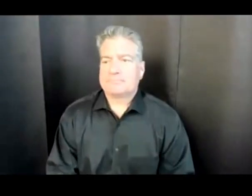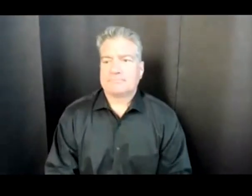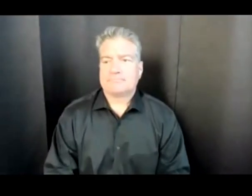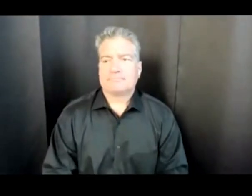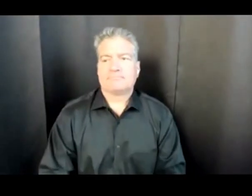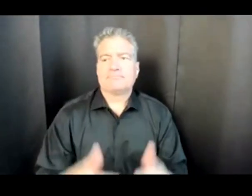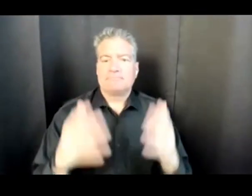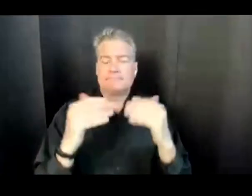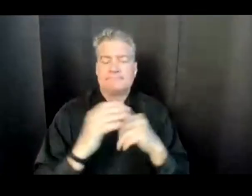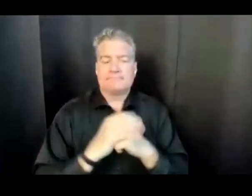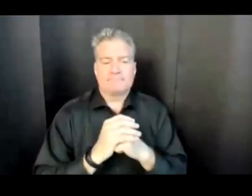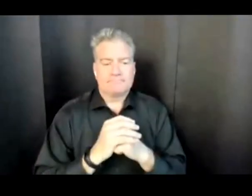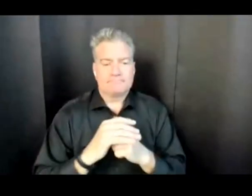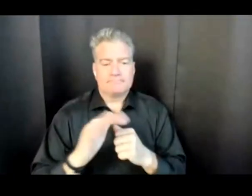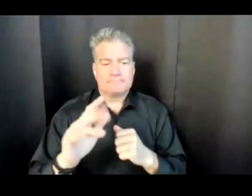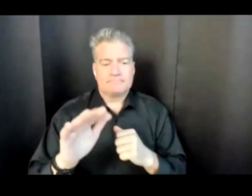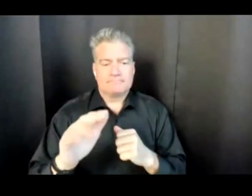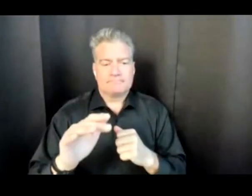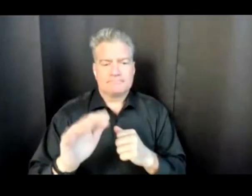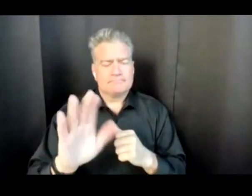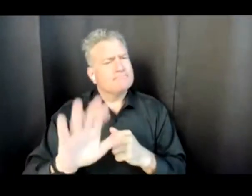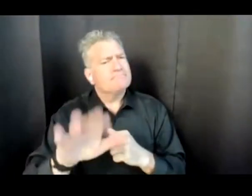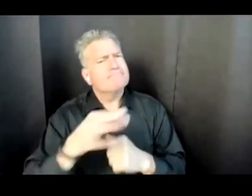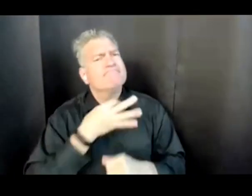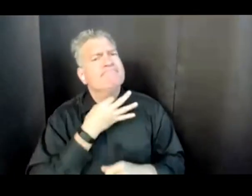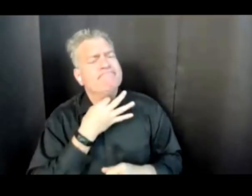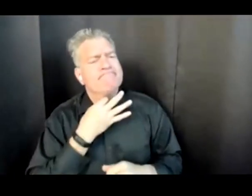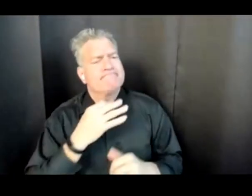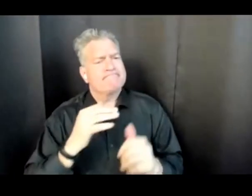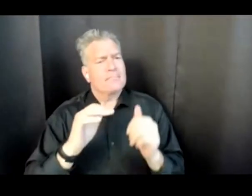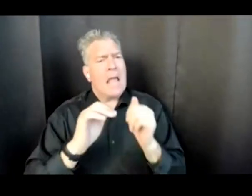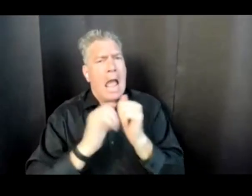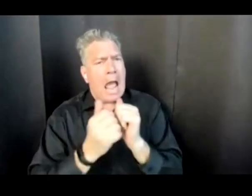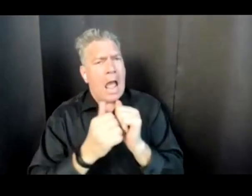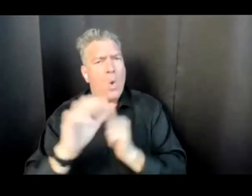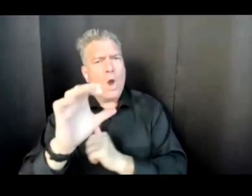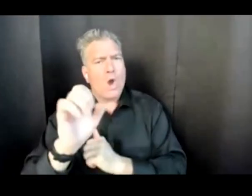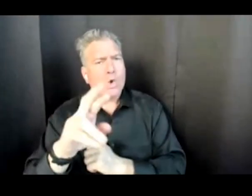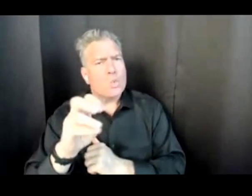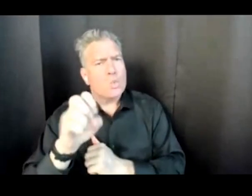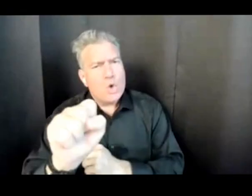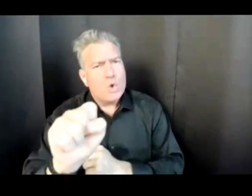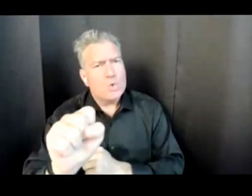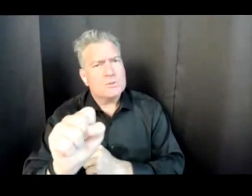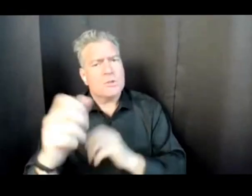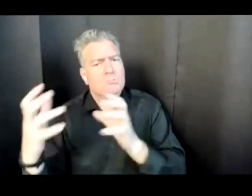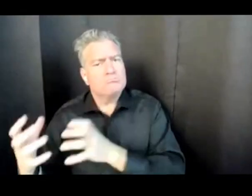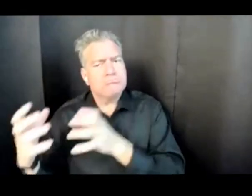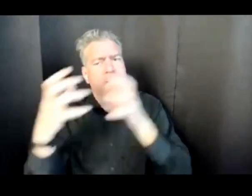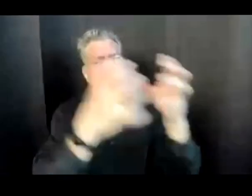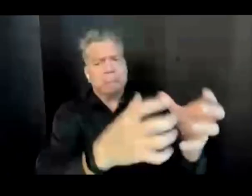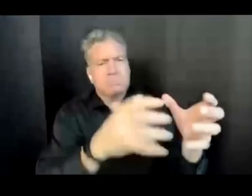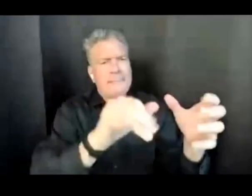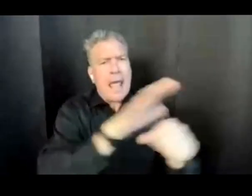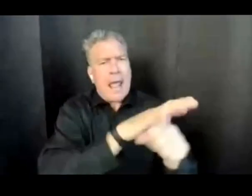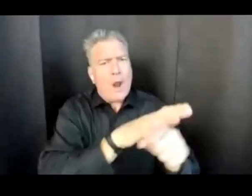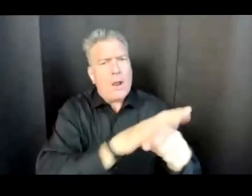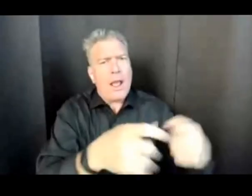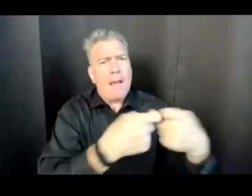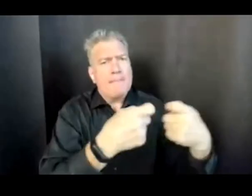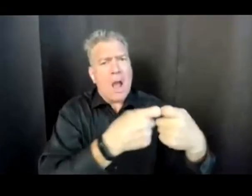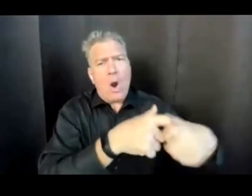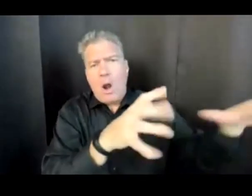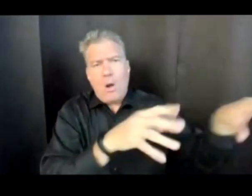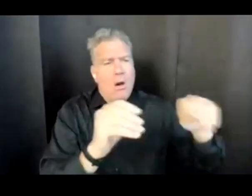How are you getting crews to the areas with power outages? Well, each place is a little different